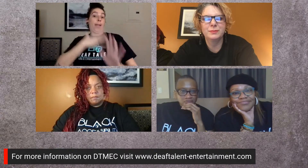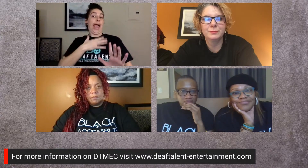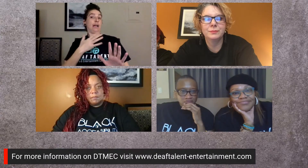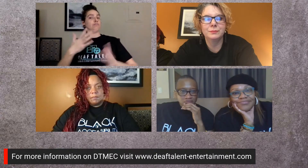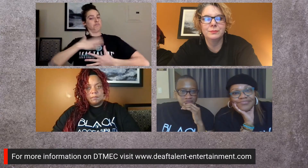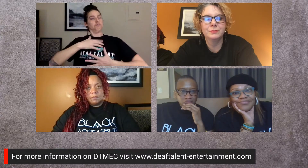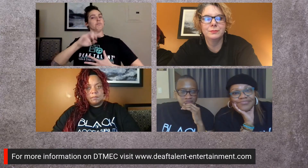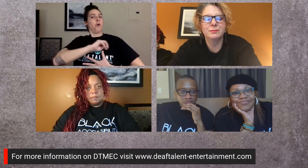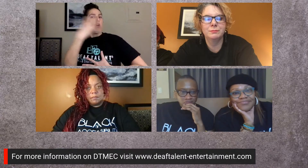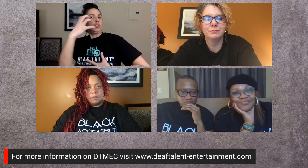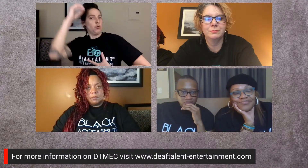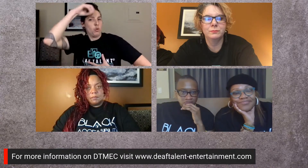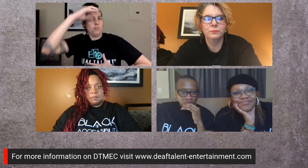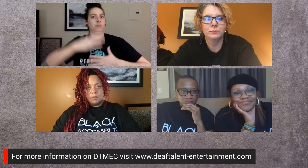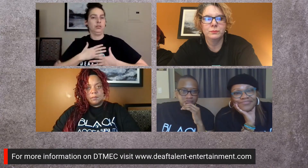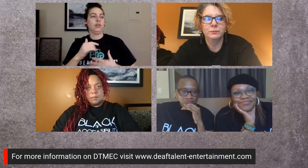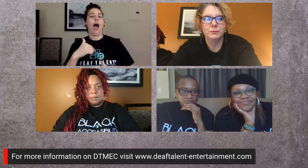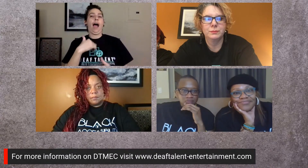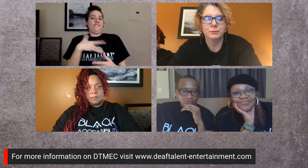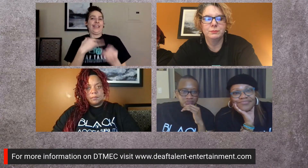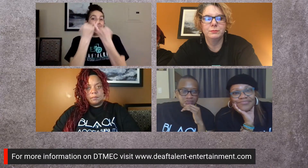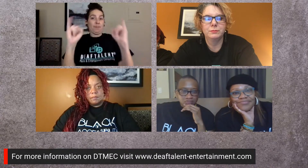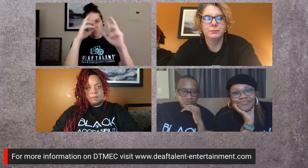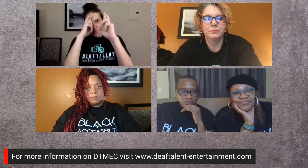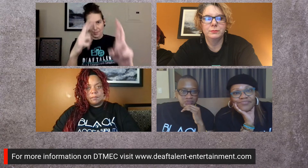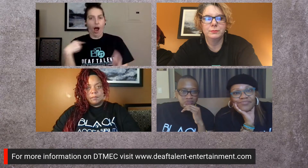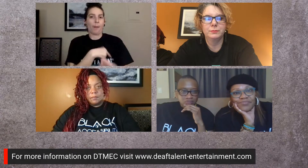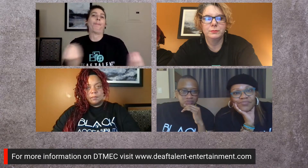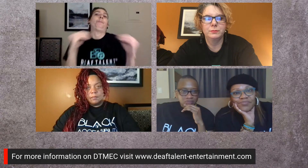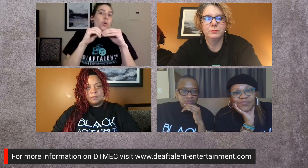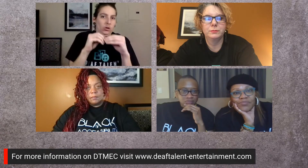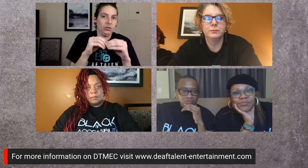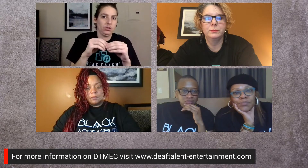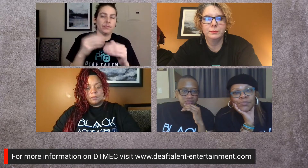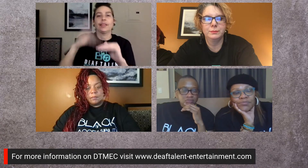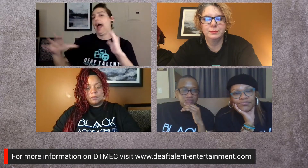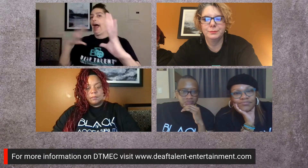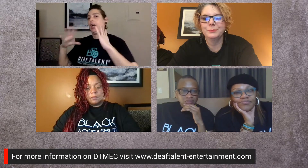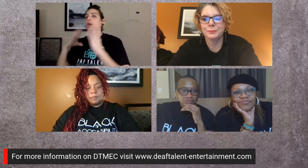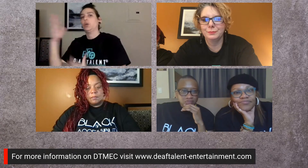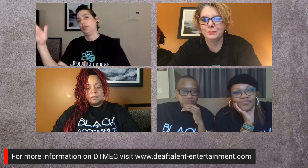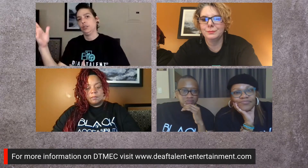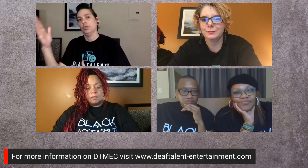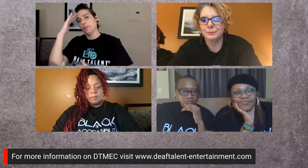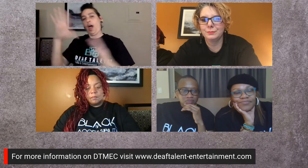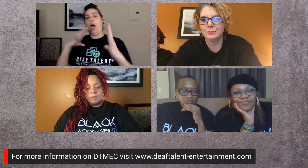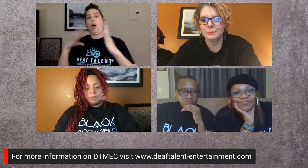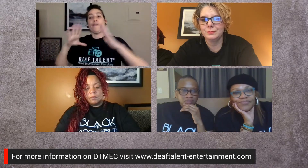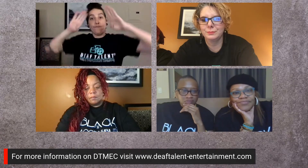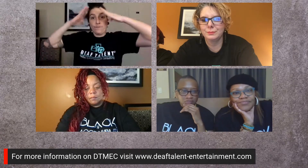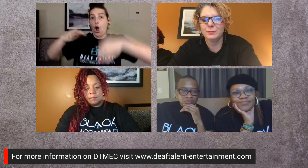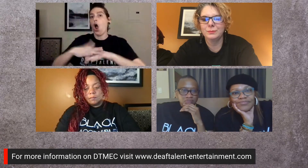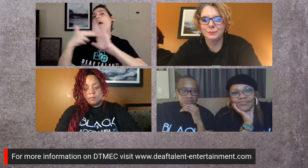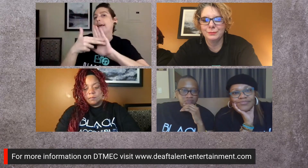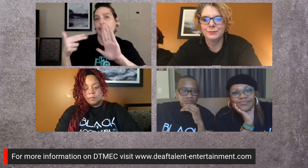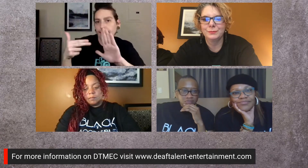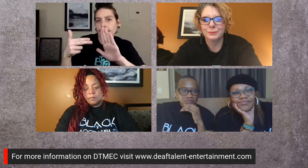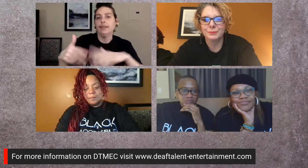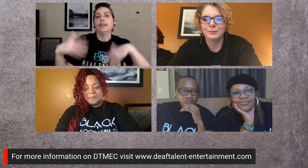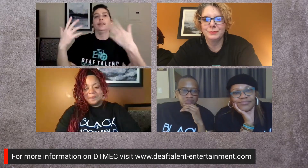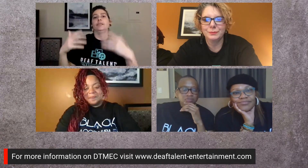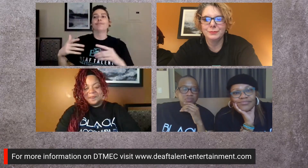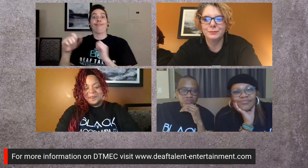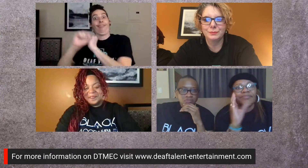I love independent films. I love Hollywood. This is Martha's opinion here. I respect independent films